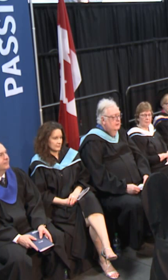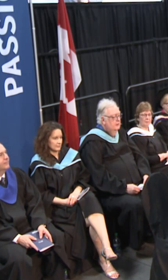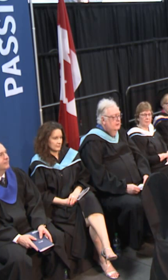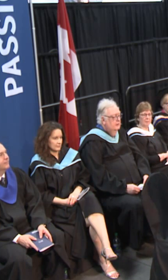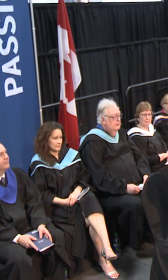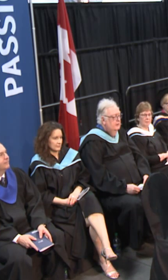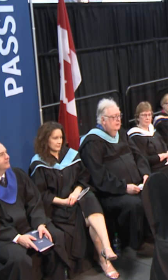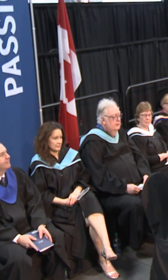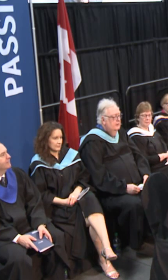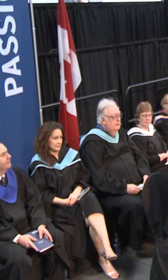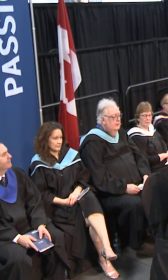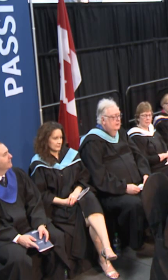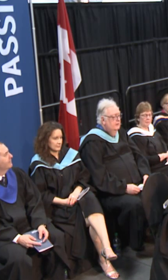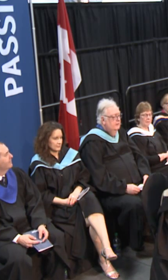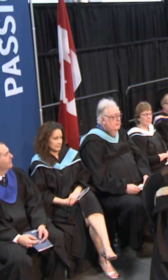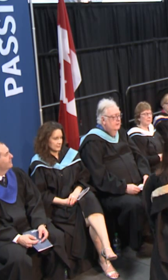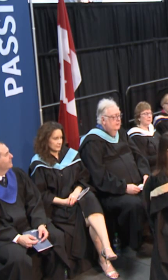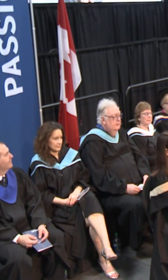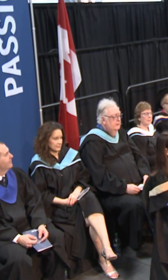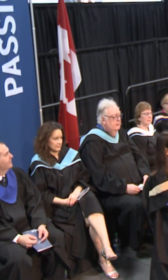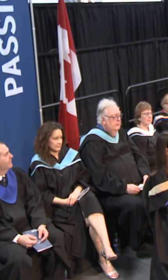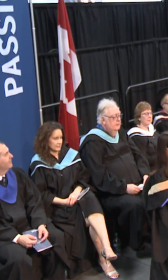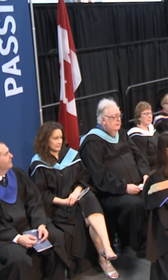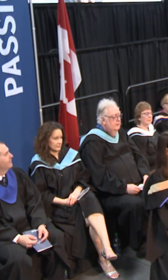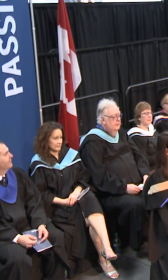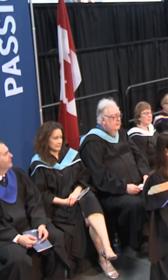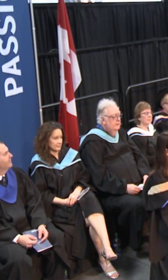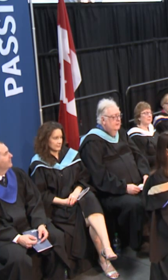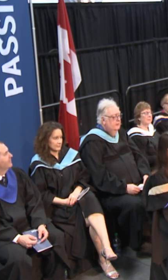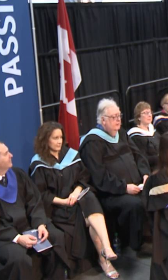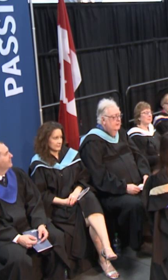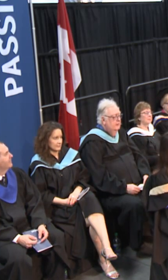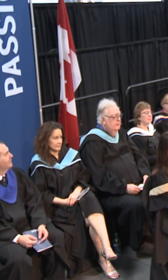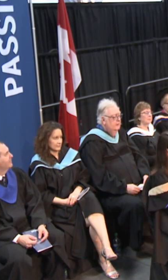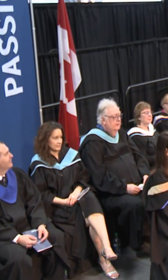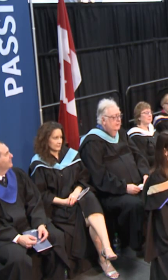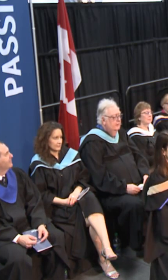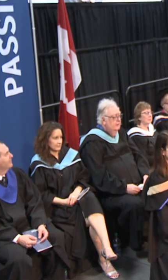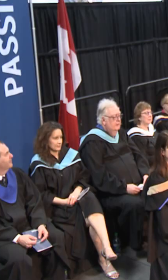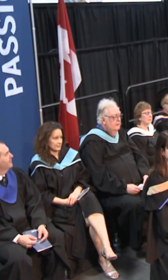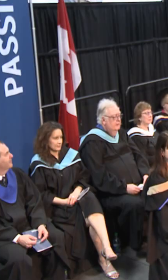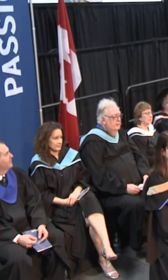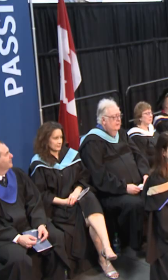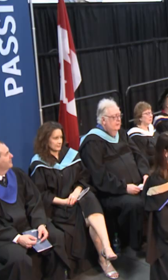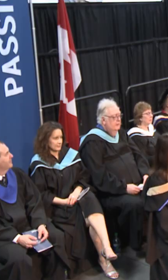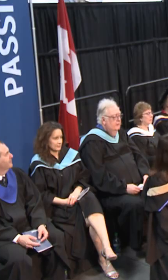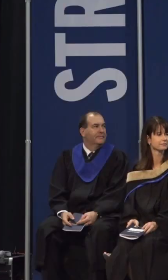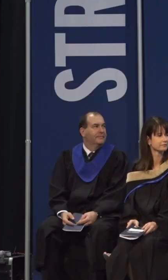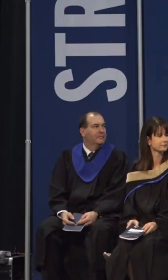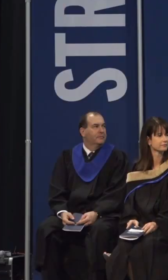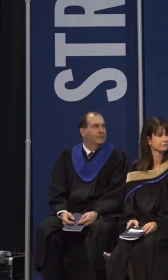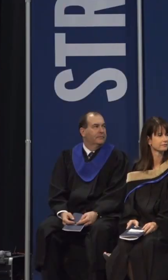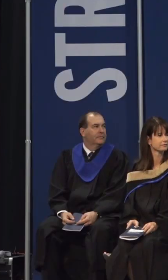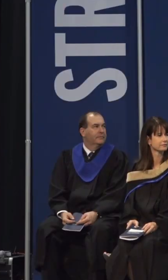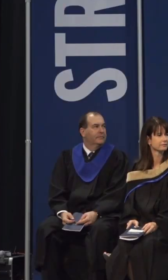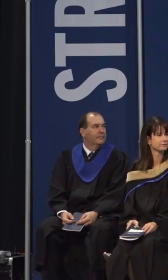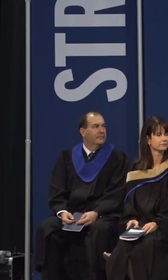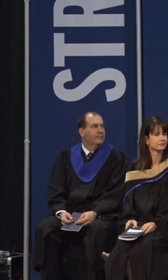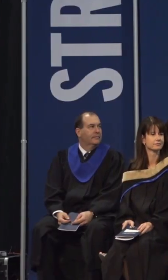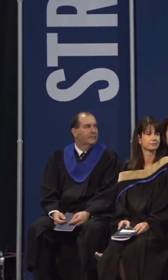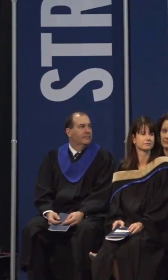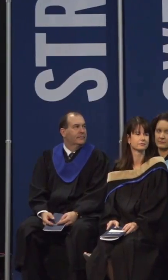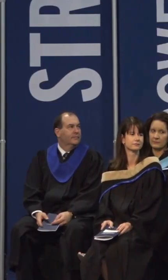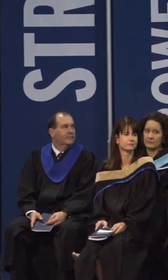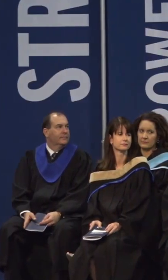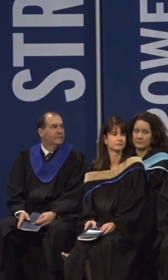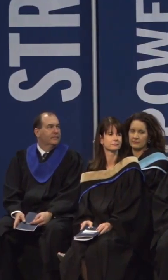College CFO, Catherine McLean, Vice President, Campuses and Communities, Anna Burke,